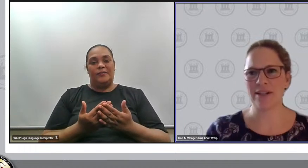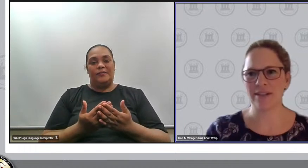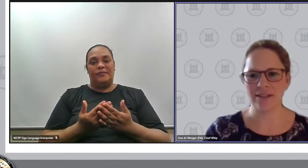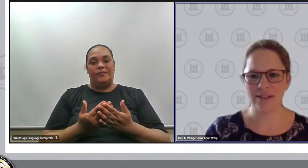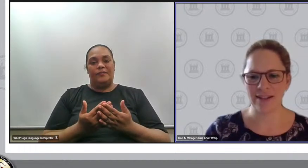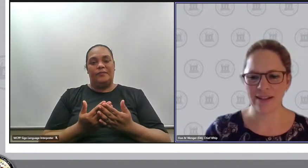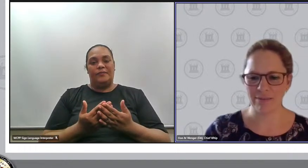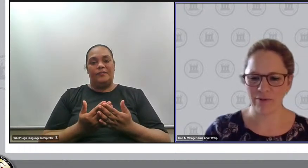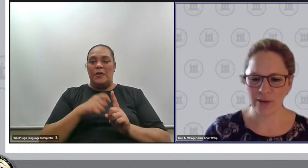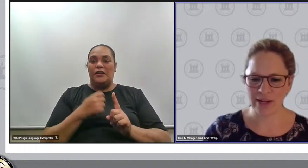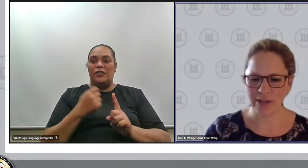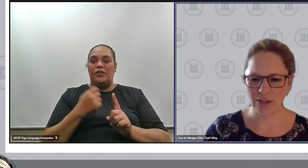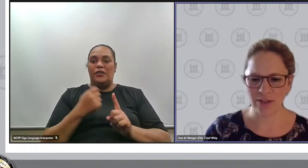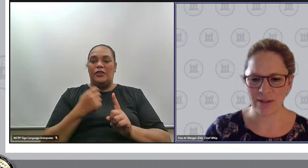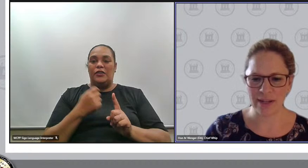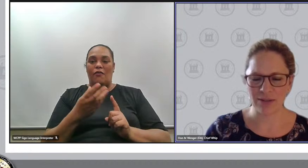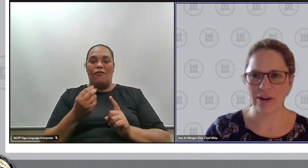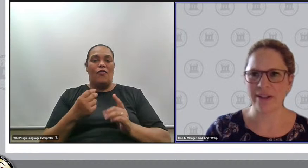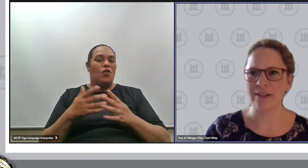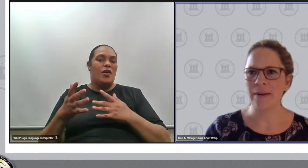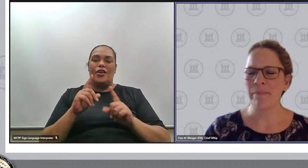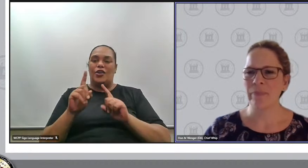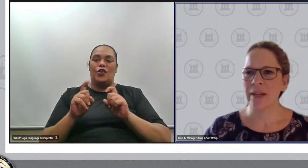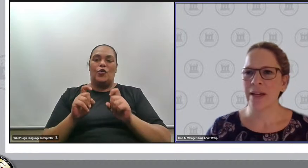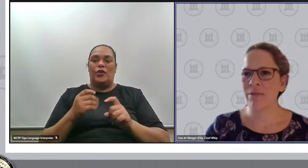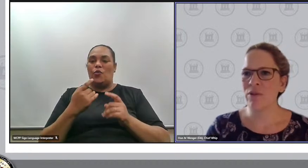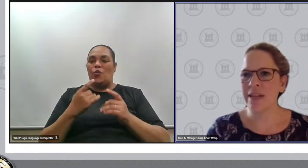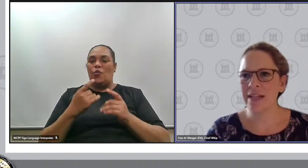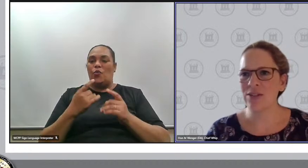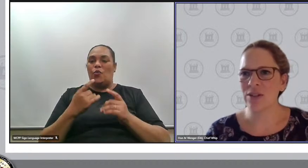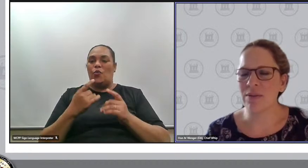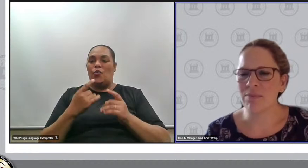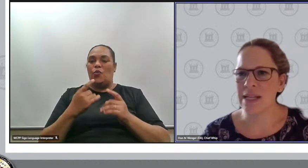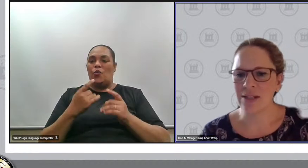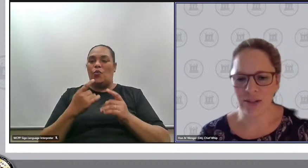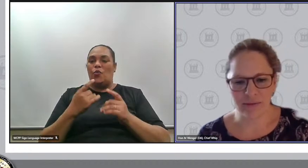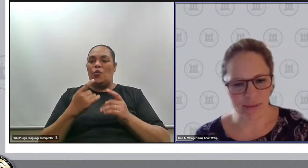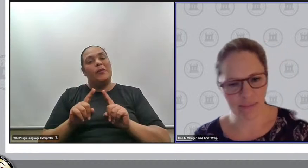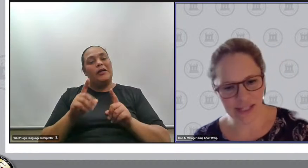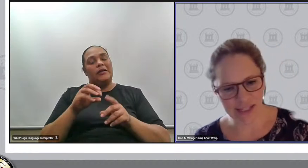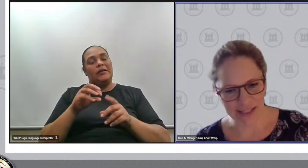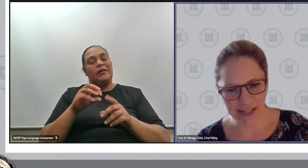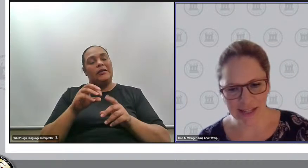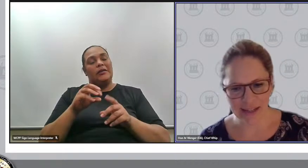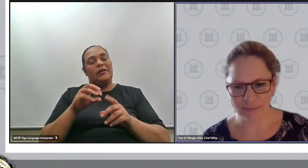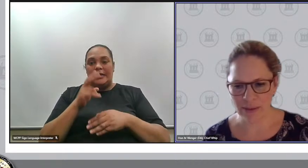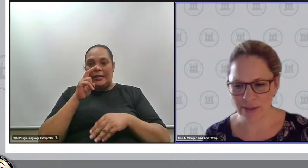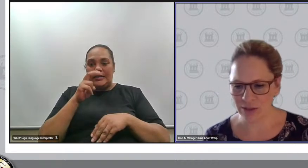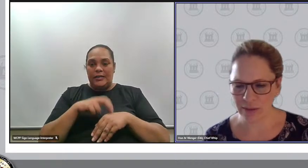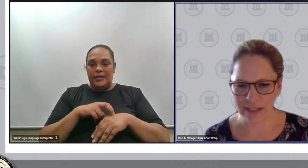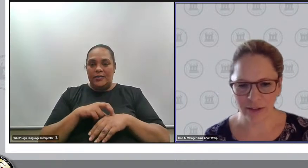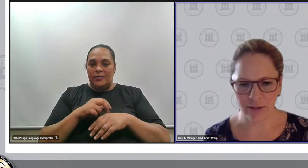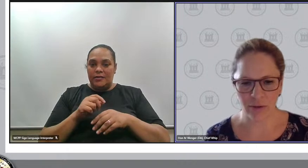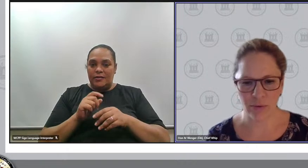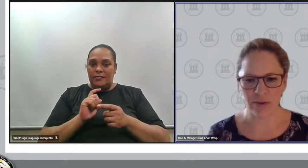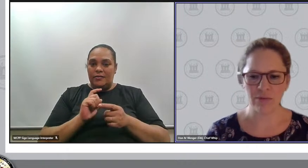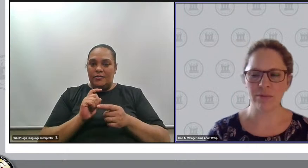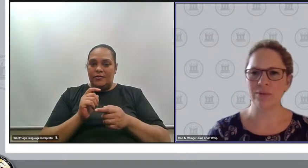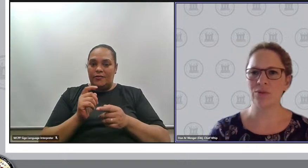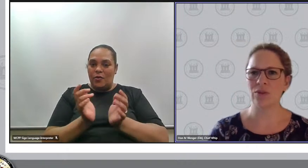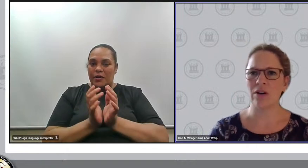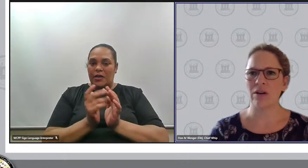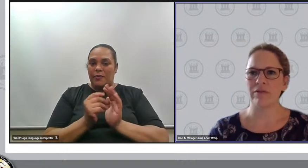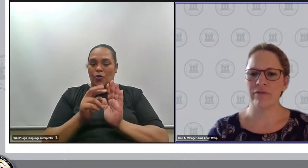everyone here present for any questions that might arise. Before we get into the meat of the meeting, let me just quickly go through